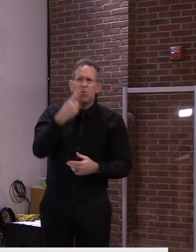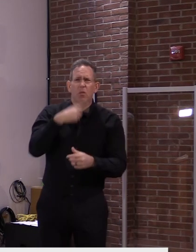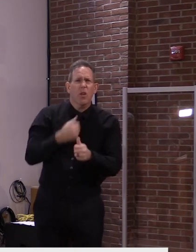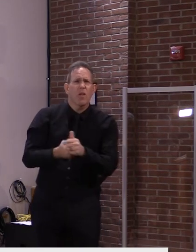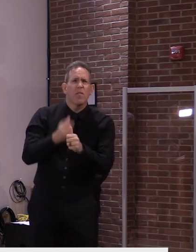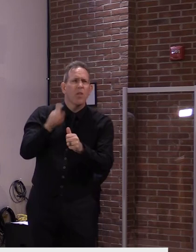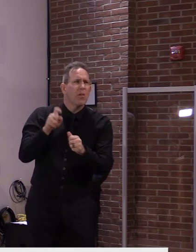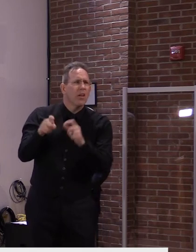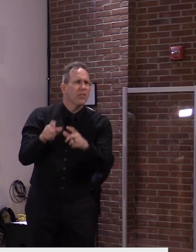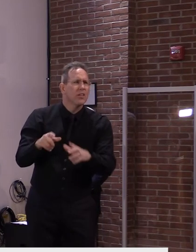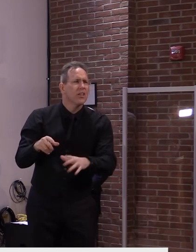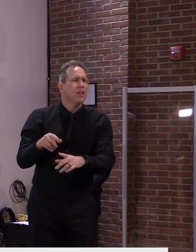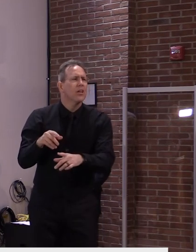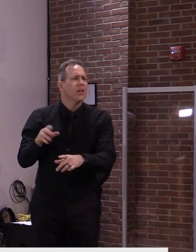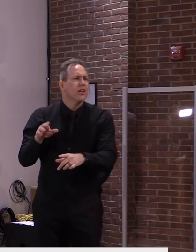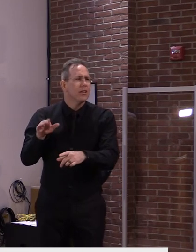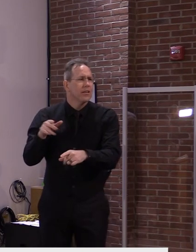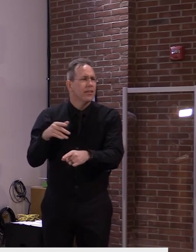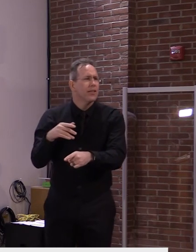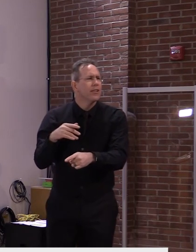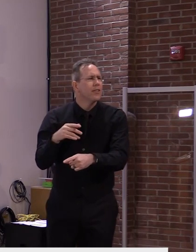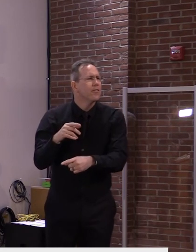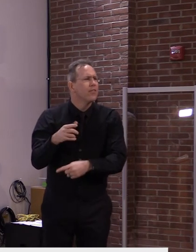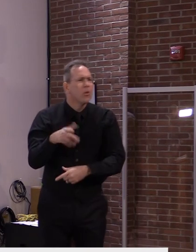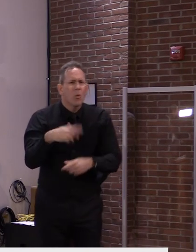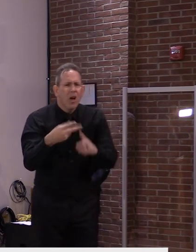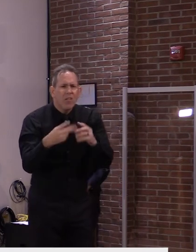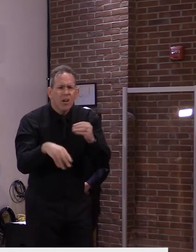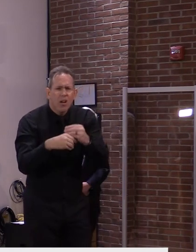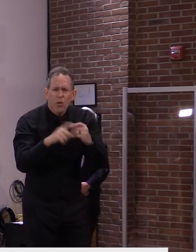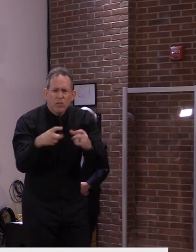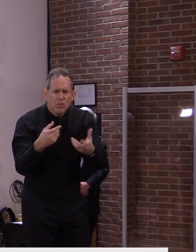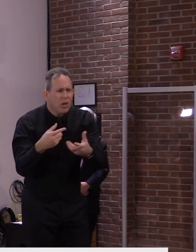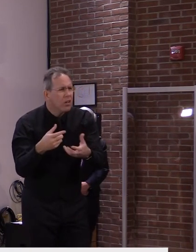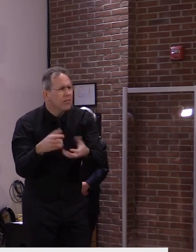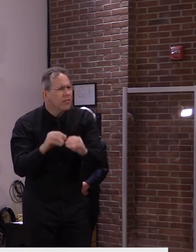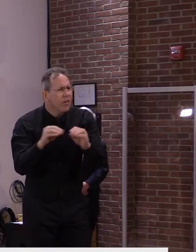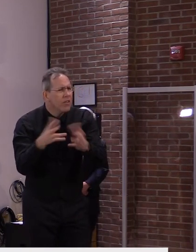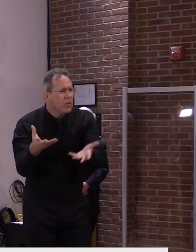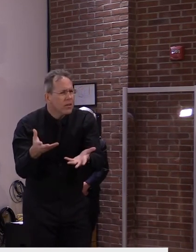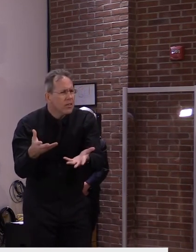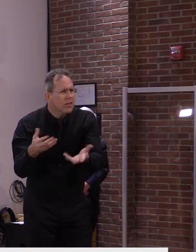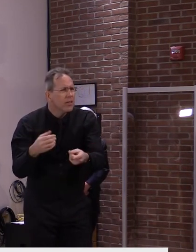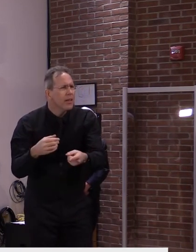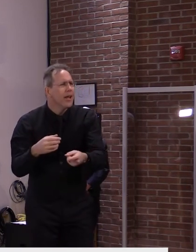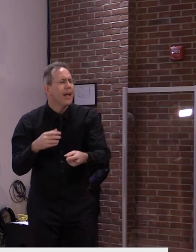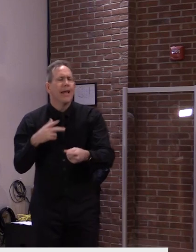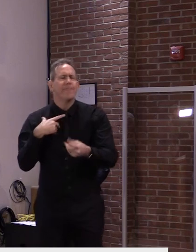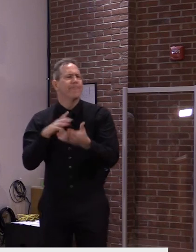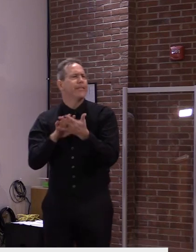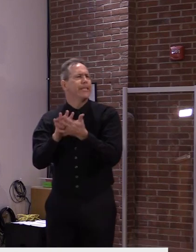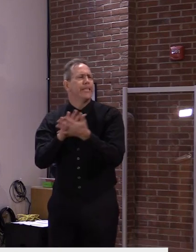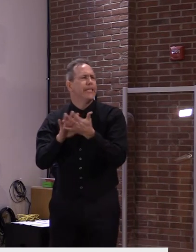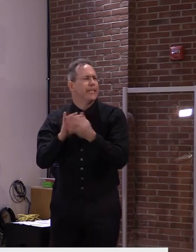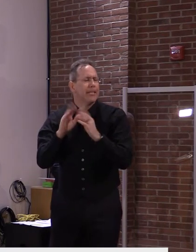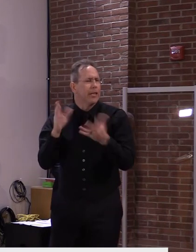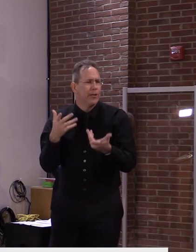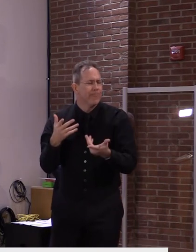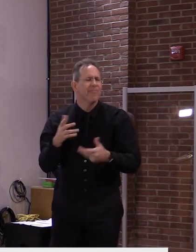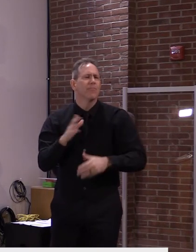Levine, the data that was on Friday, you can get that out. Moving on to my second question real